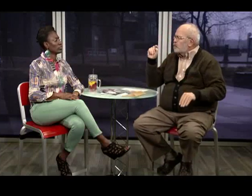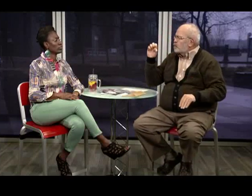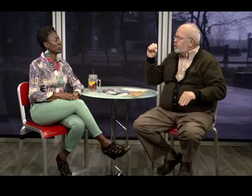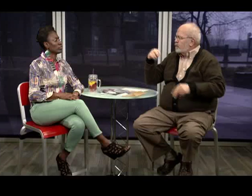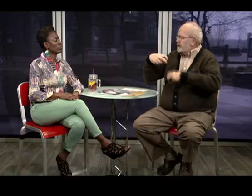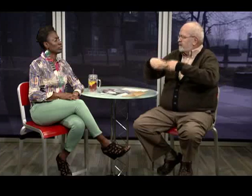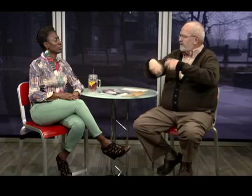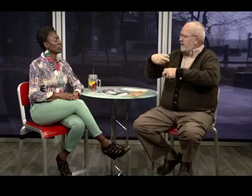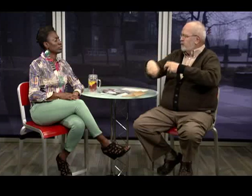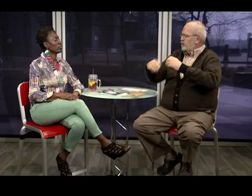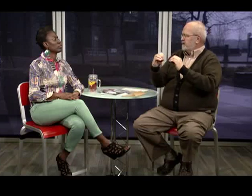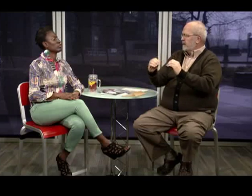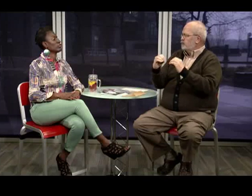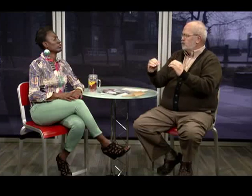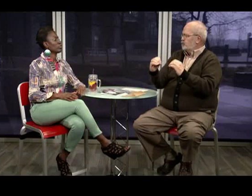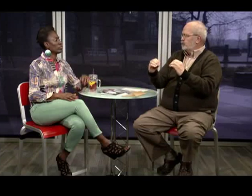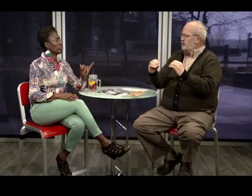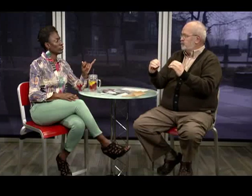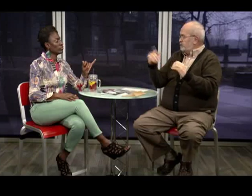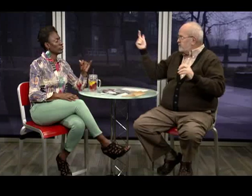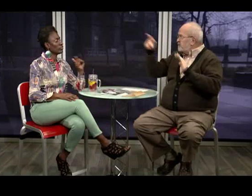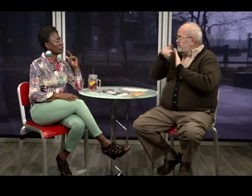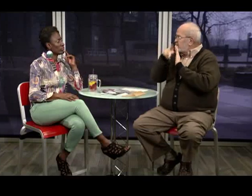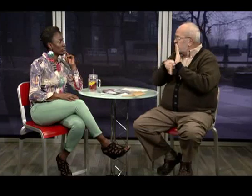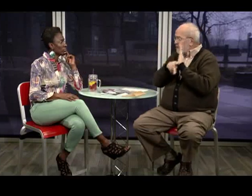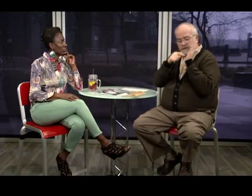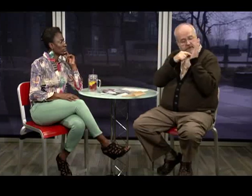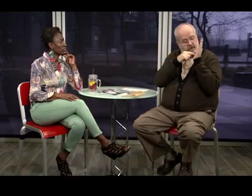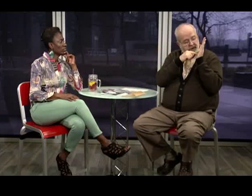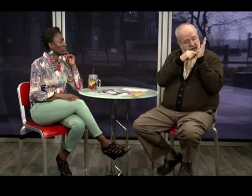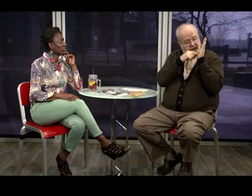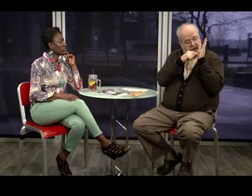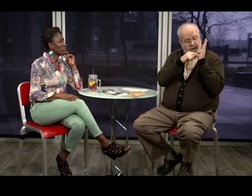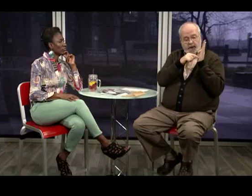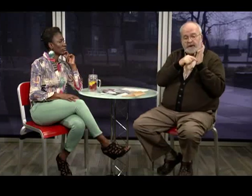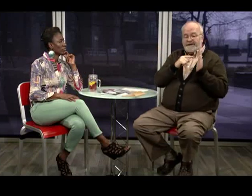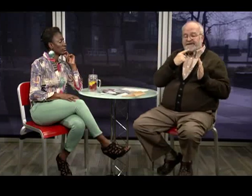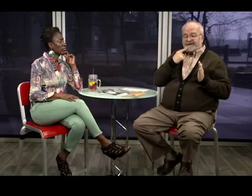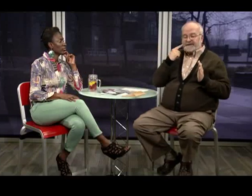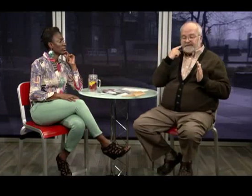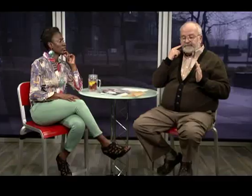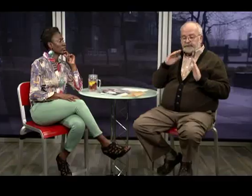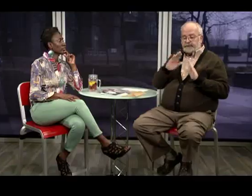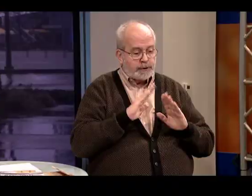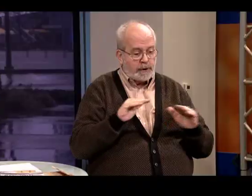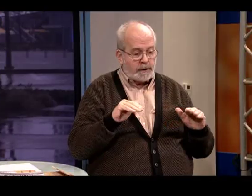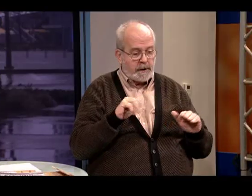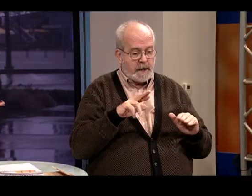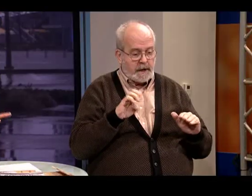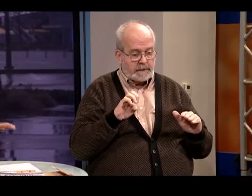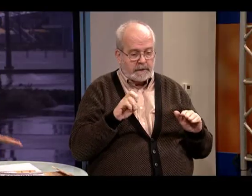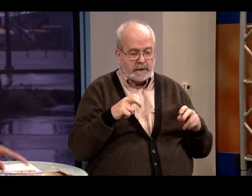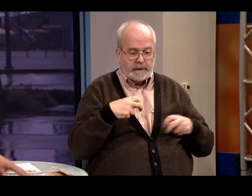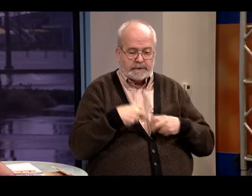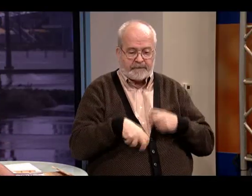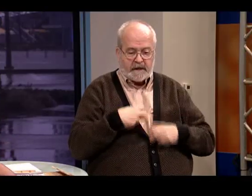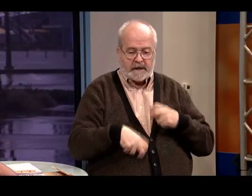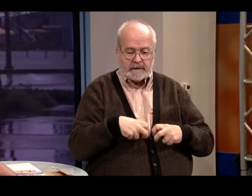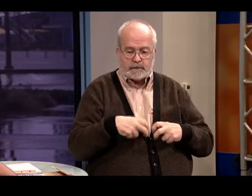they had said that deaf children are too difficult to teach. It is in the policy. Deaf children